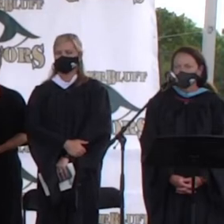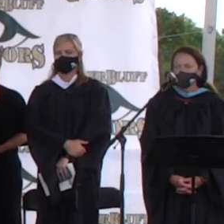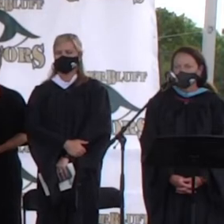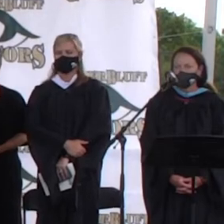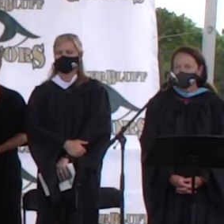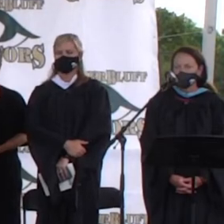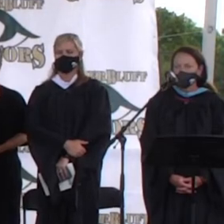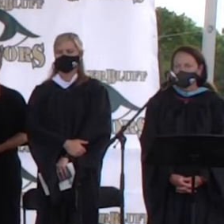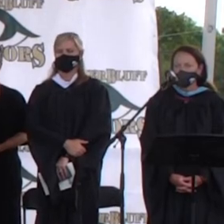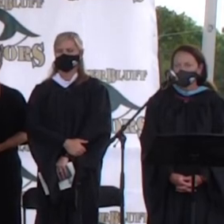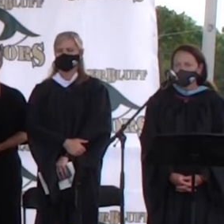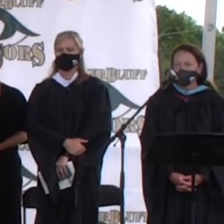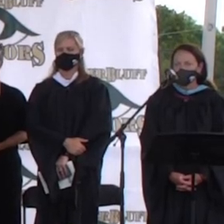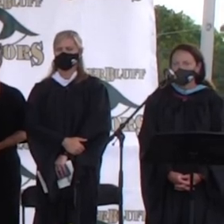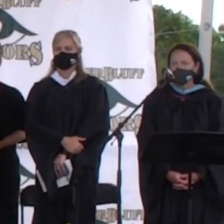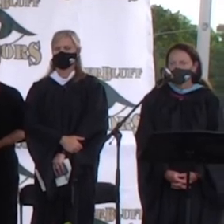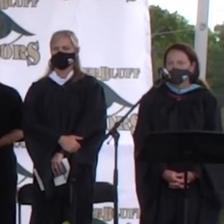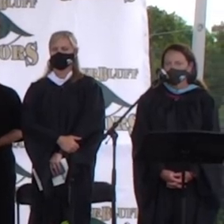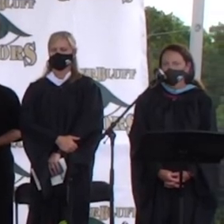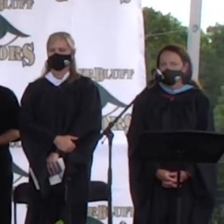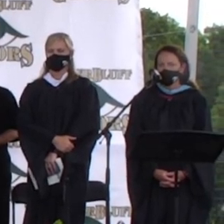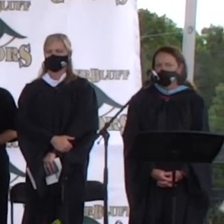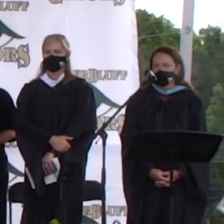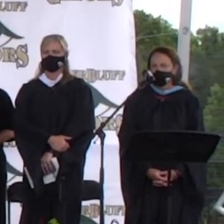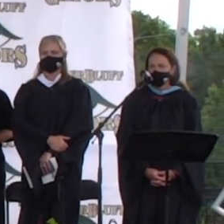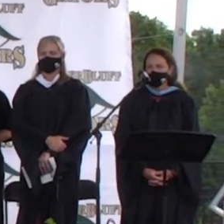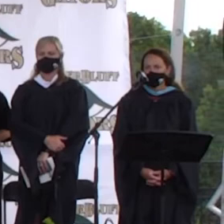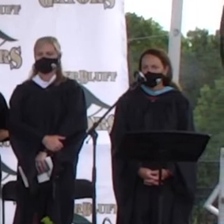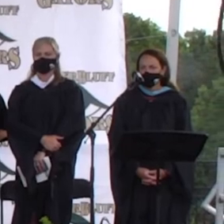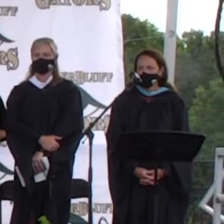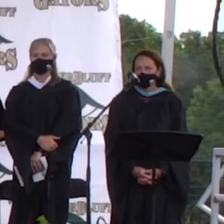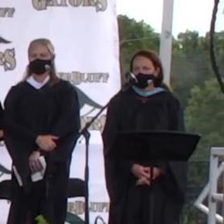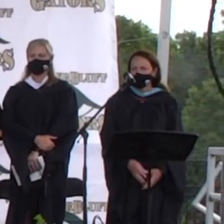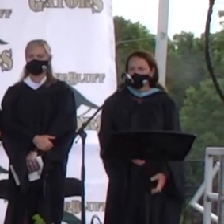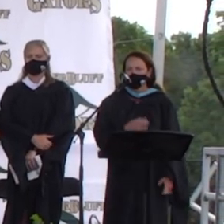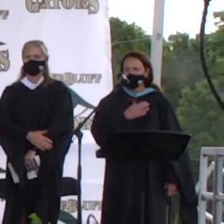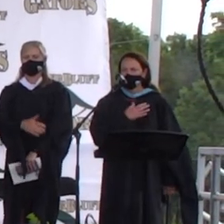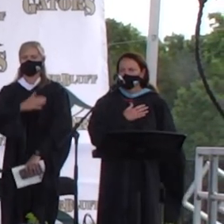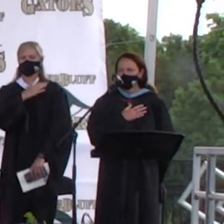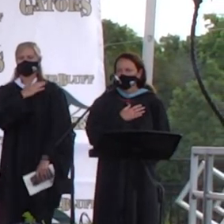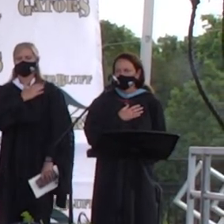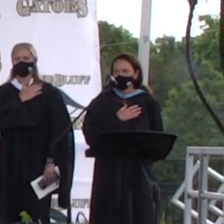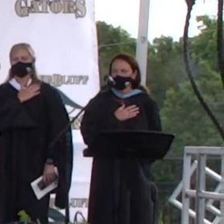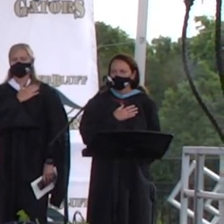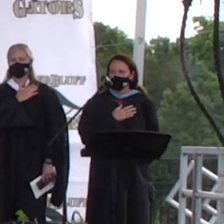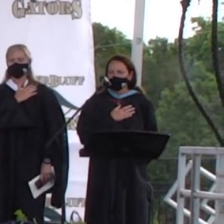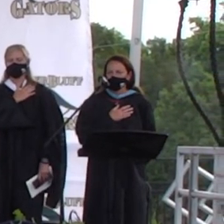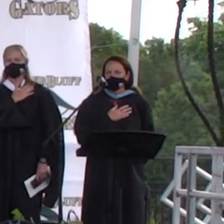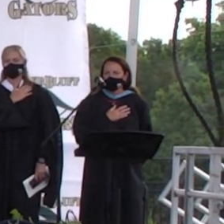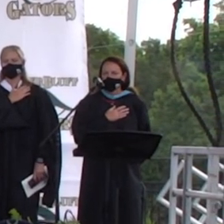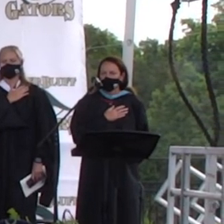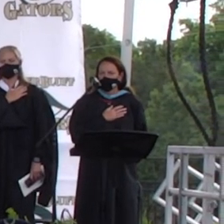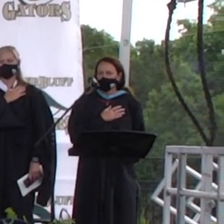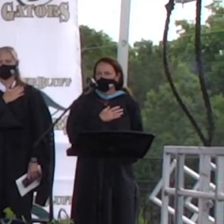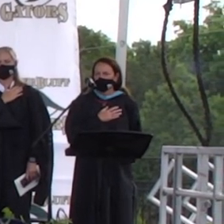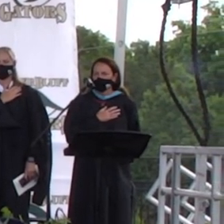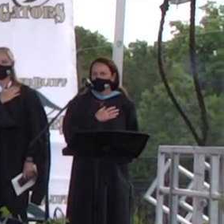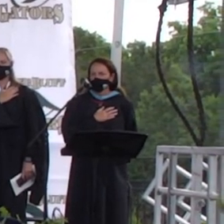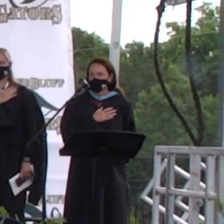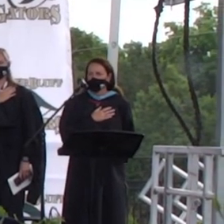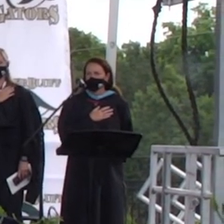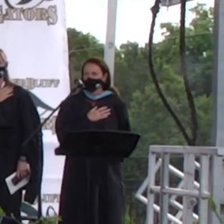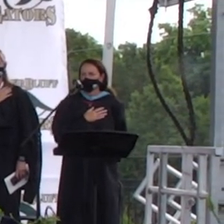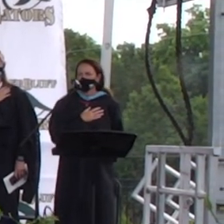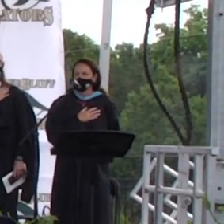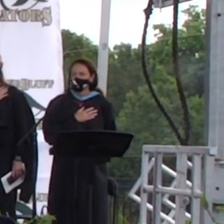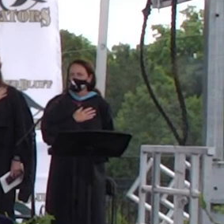As a sign of respect, please remove your caps and everyone place your hands over your heart. Ladies and gentlemen, please remain standing